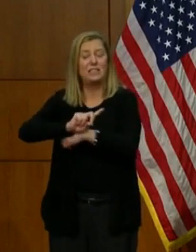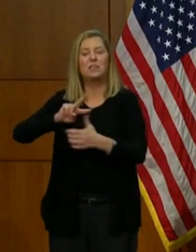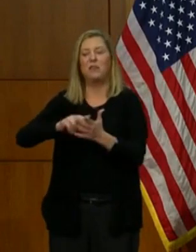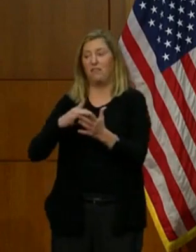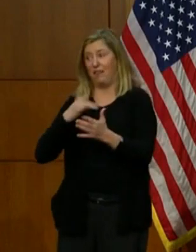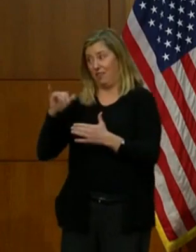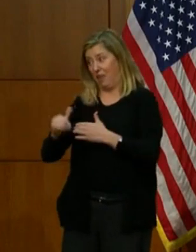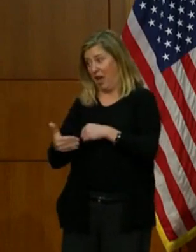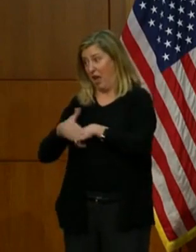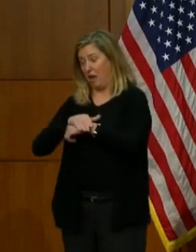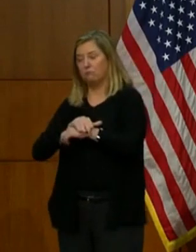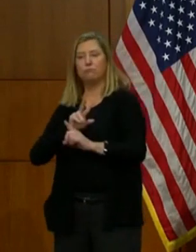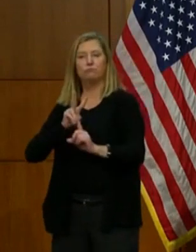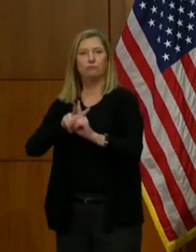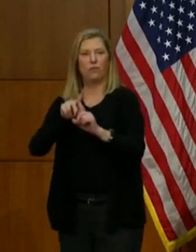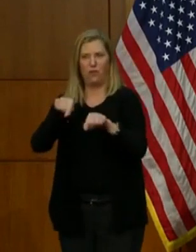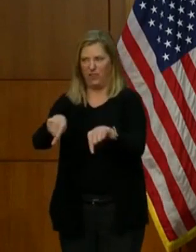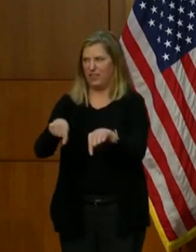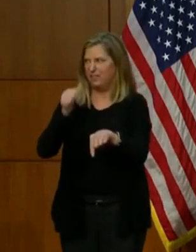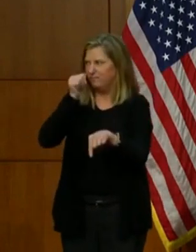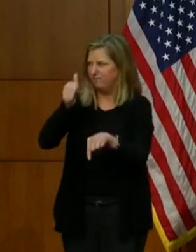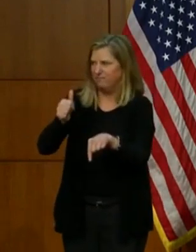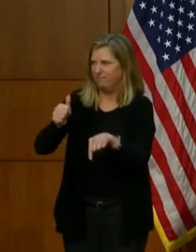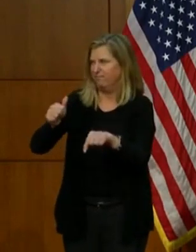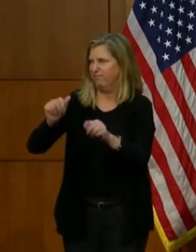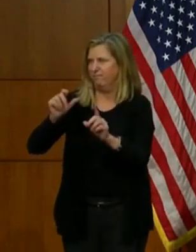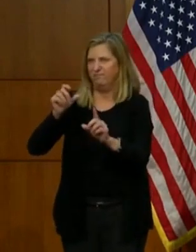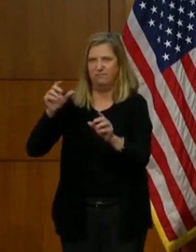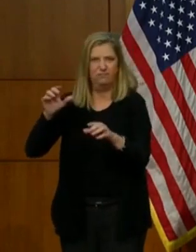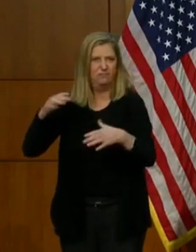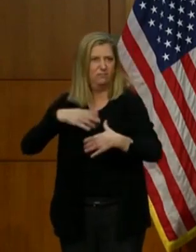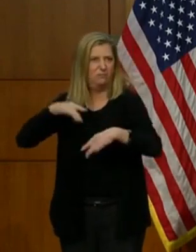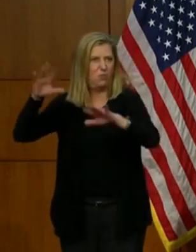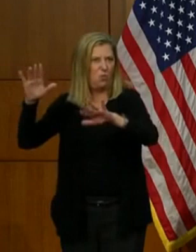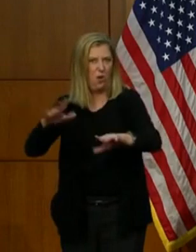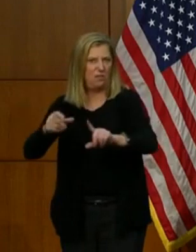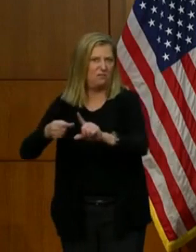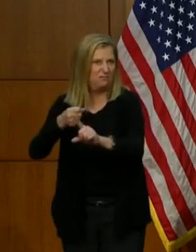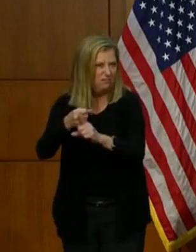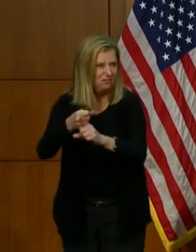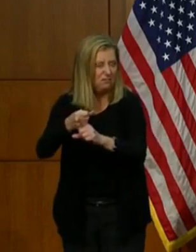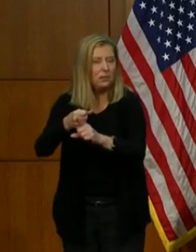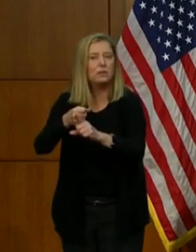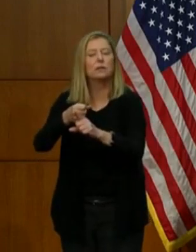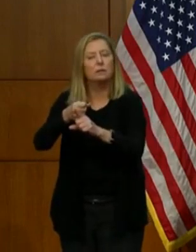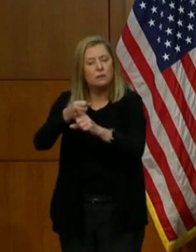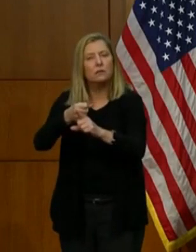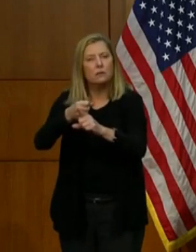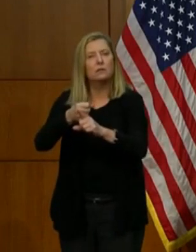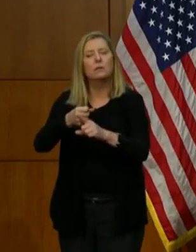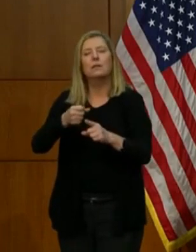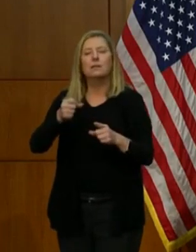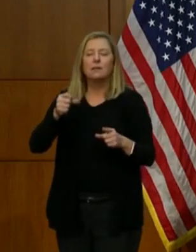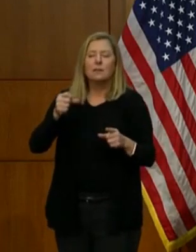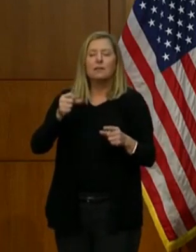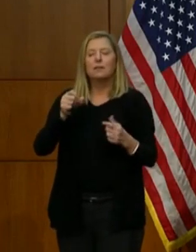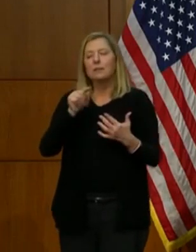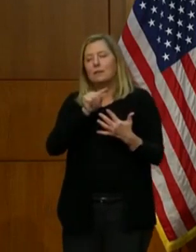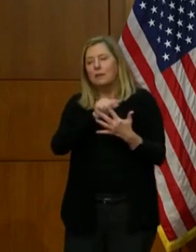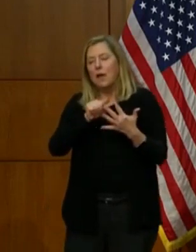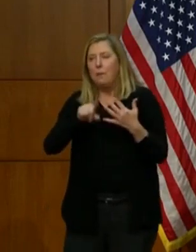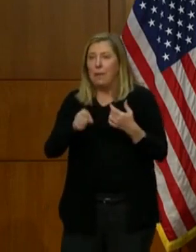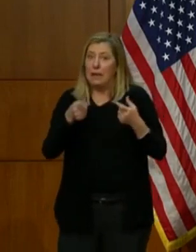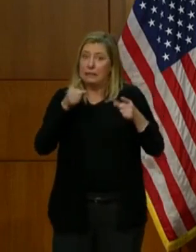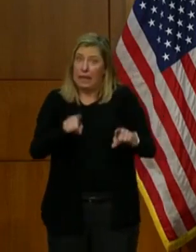that applying to this storm, since it's same weather system. There's certain thresholds that have to be met